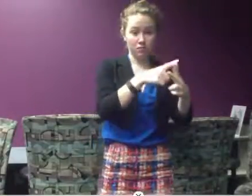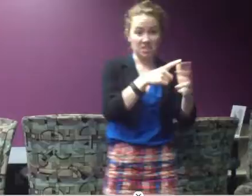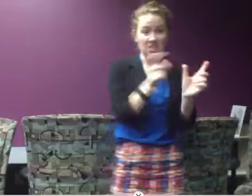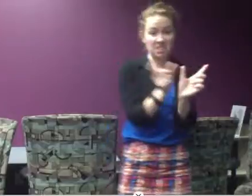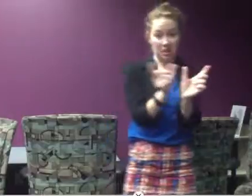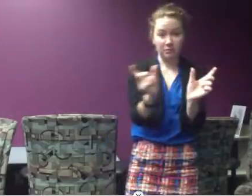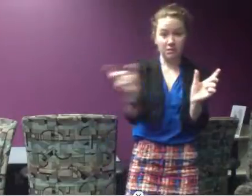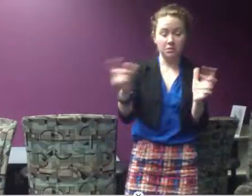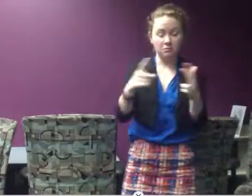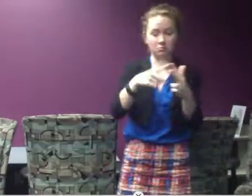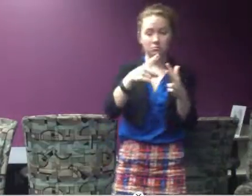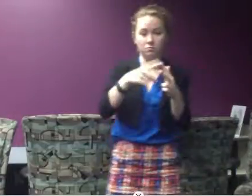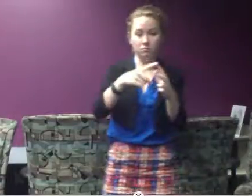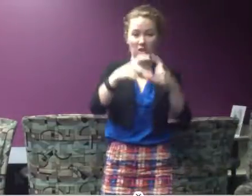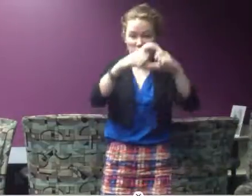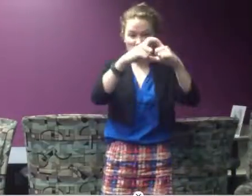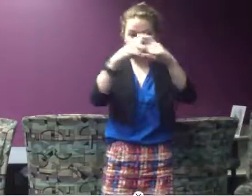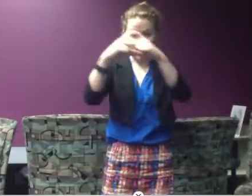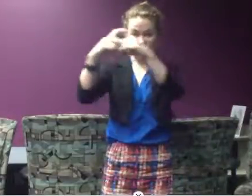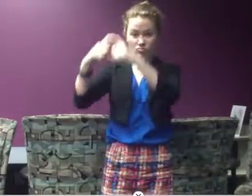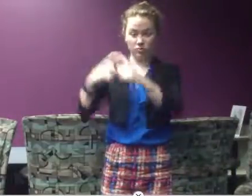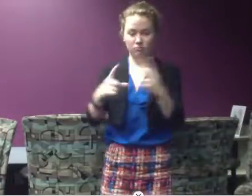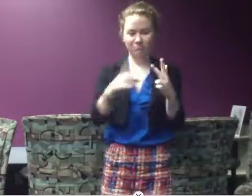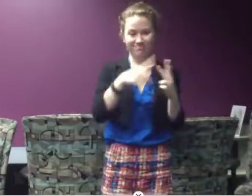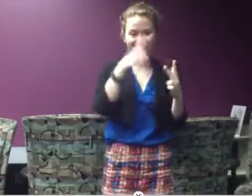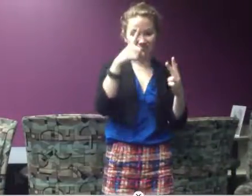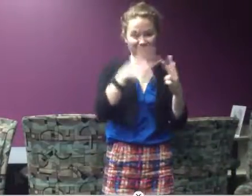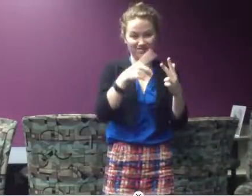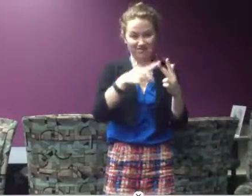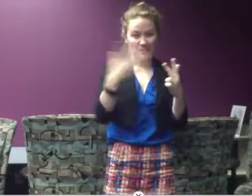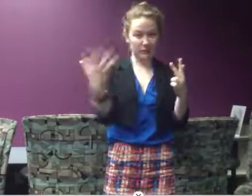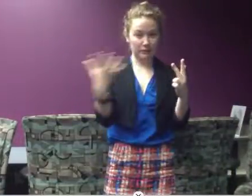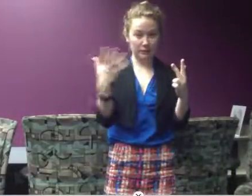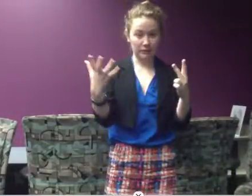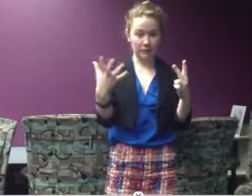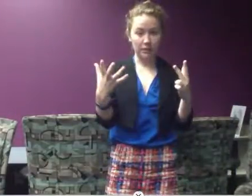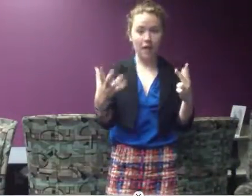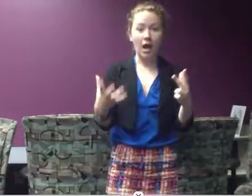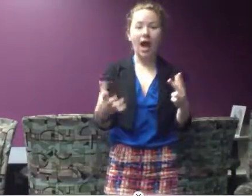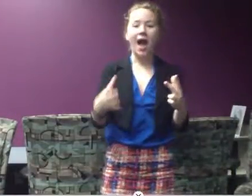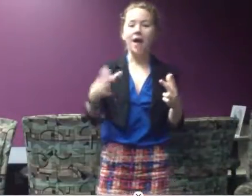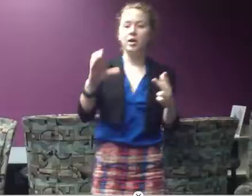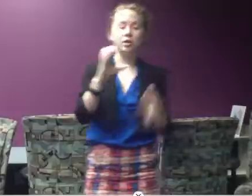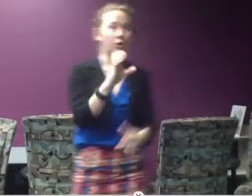prism. So we use segments for perimeter, squares for area.